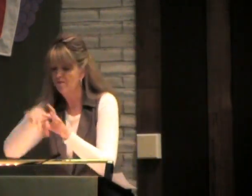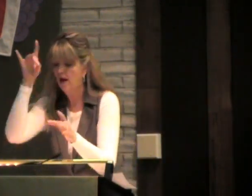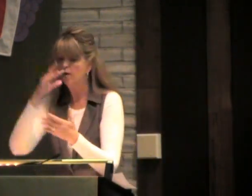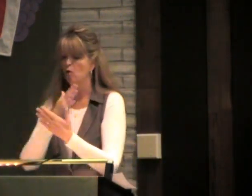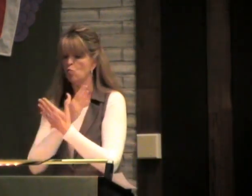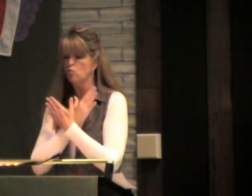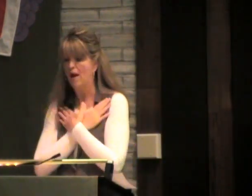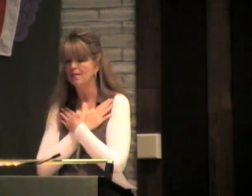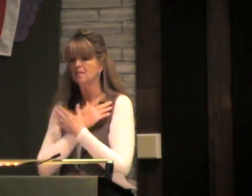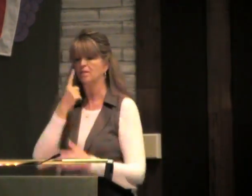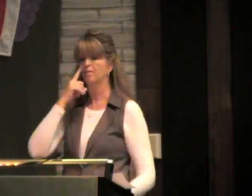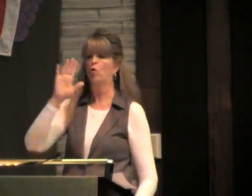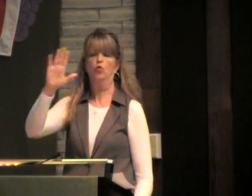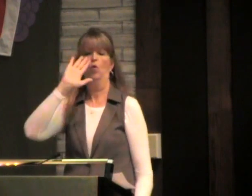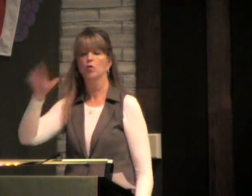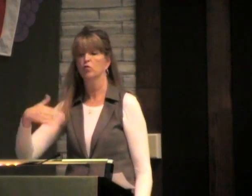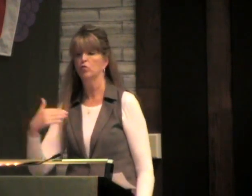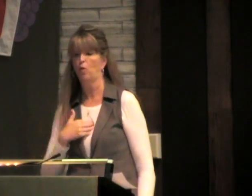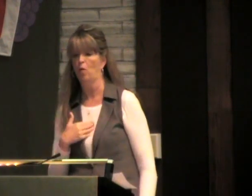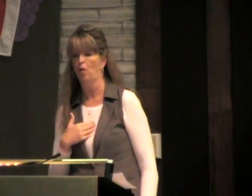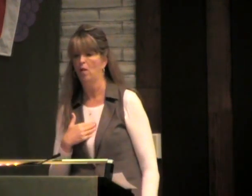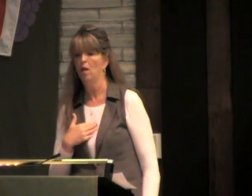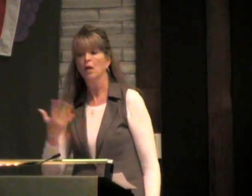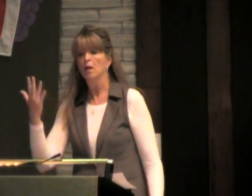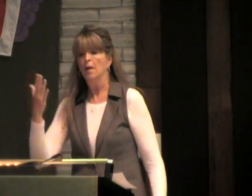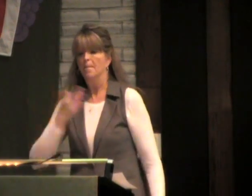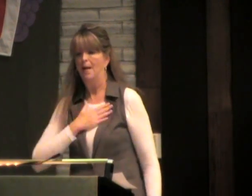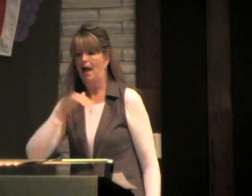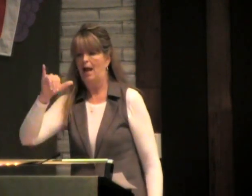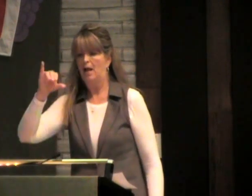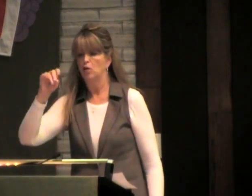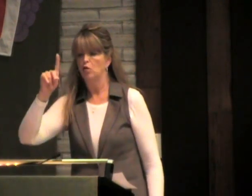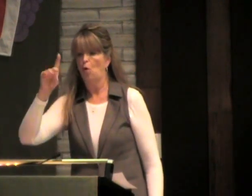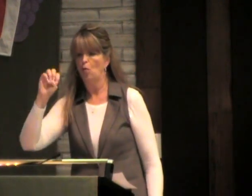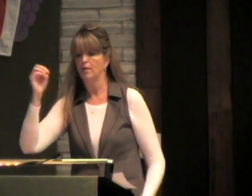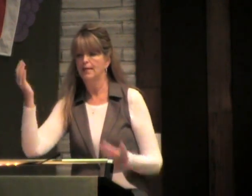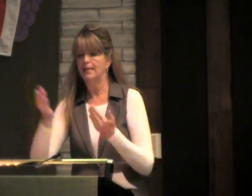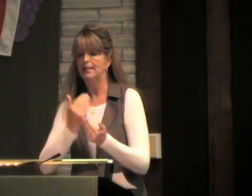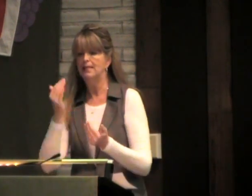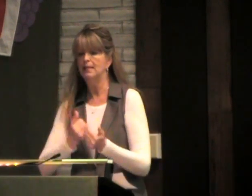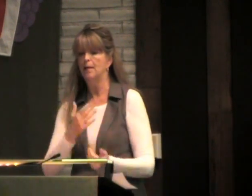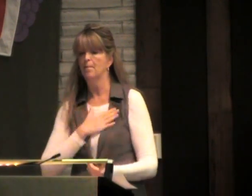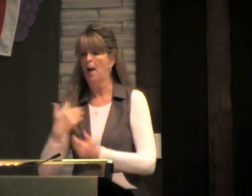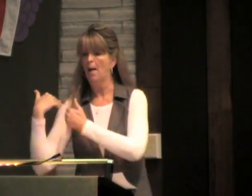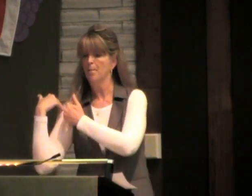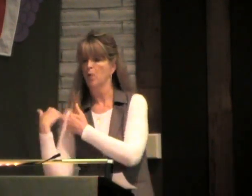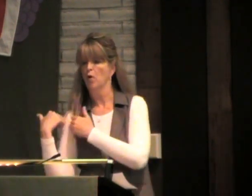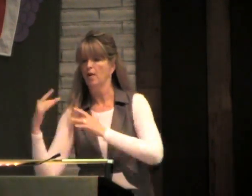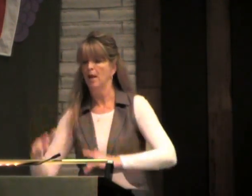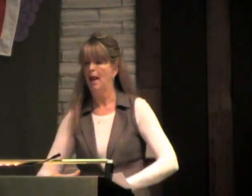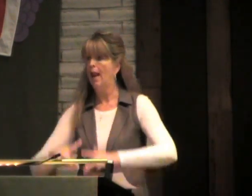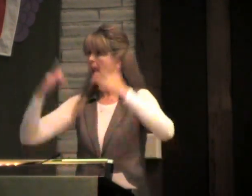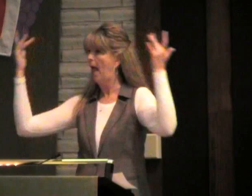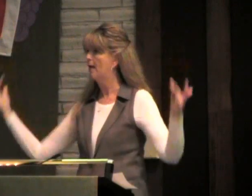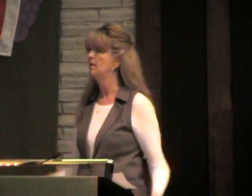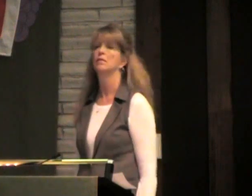and I will help you find rest for your souls. My yoke is easy, and my burden is